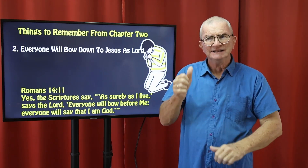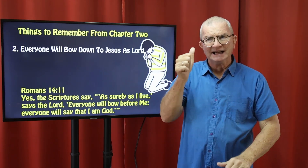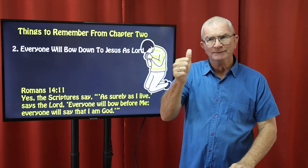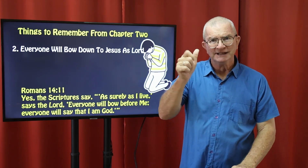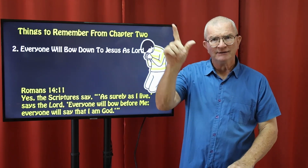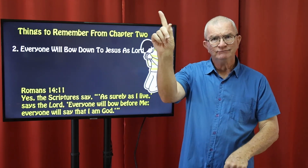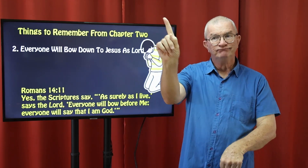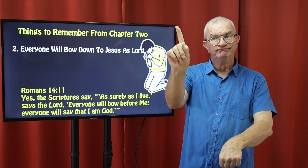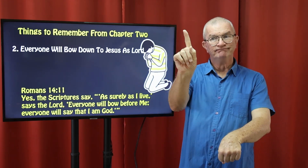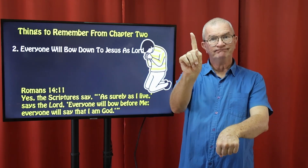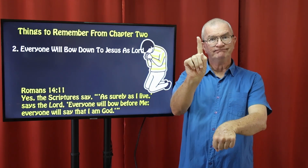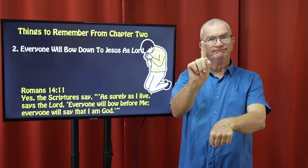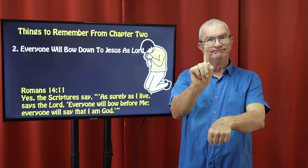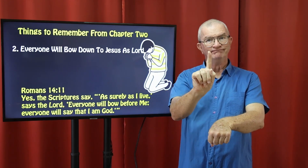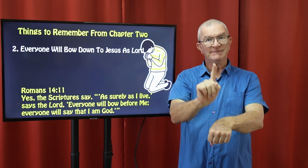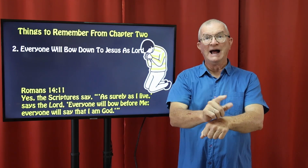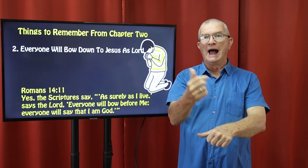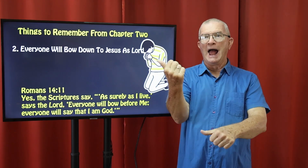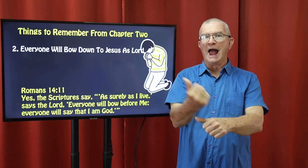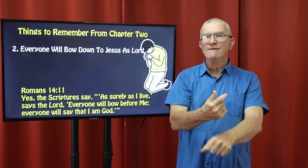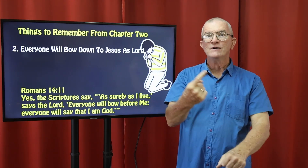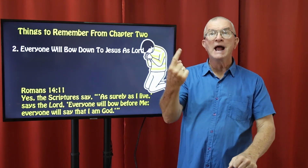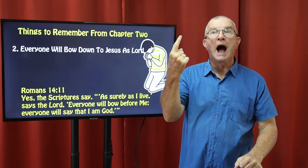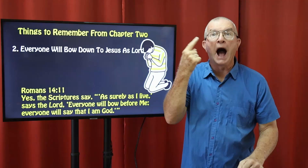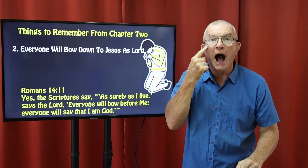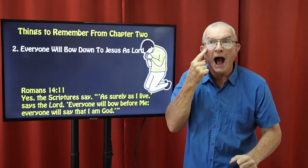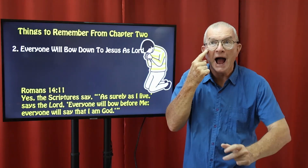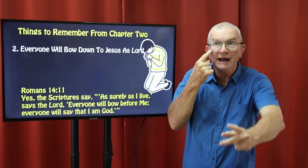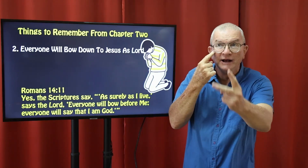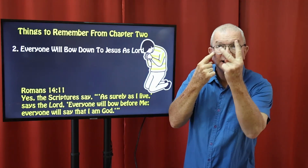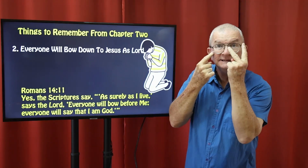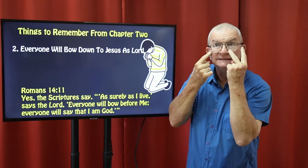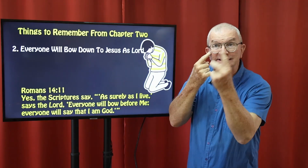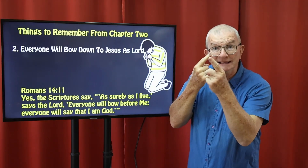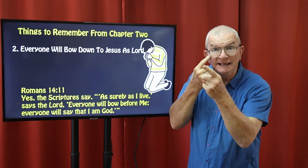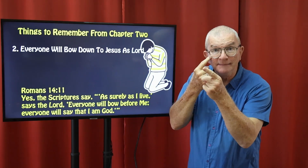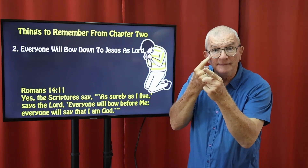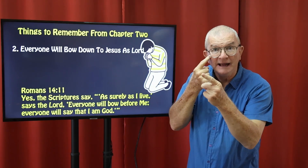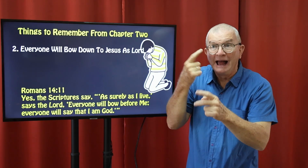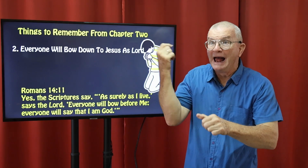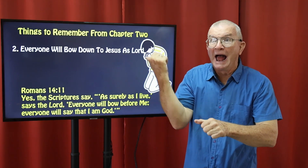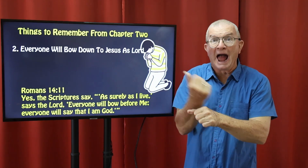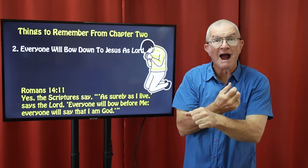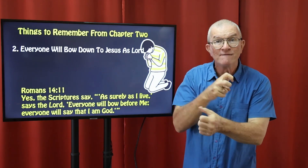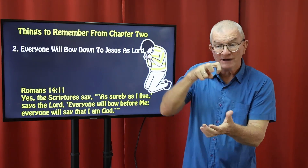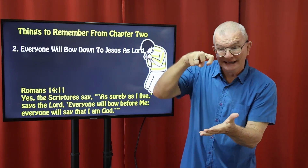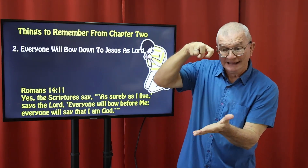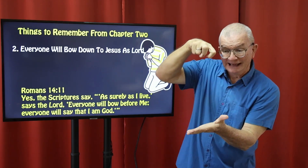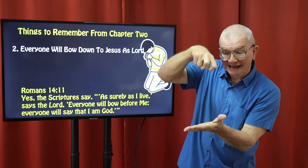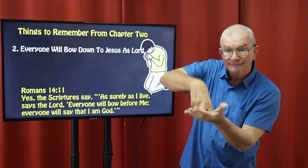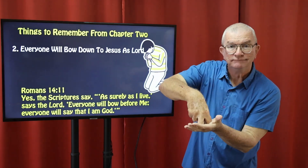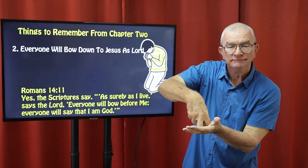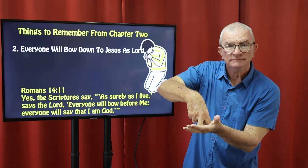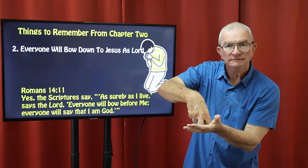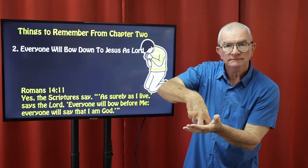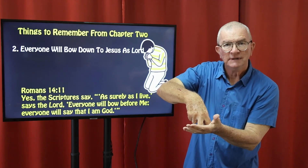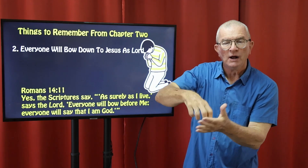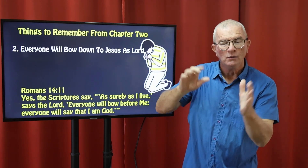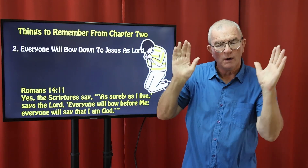Jesus himself will return, and every eye is going to see him. Every knee will